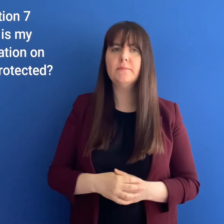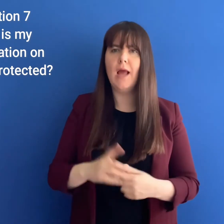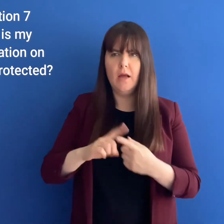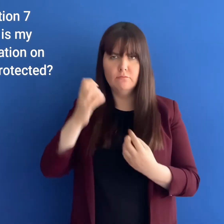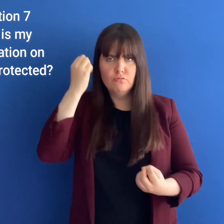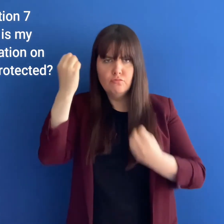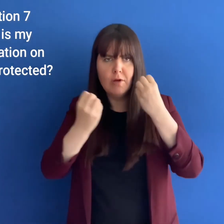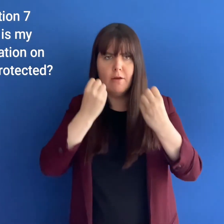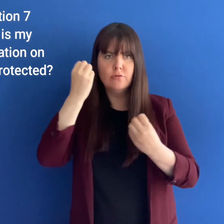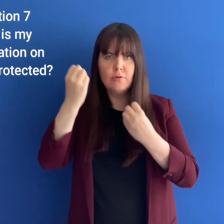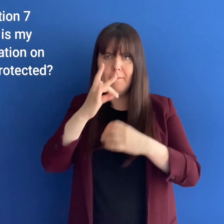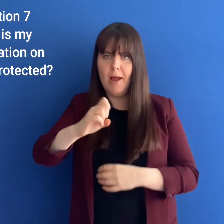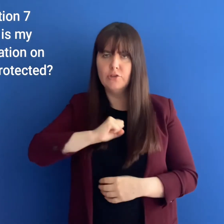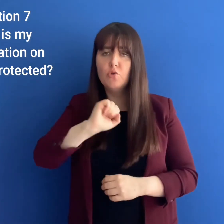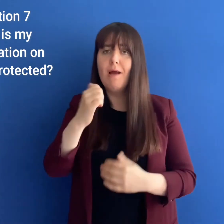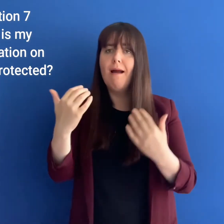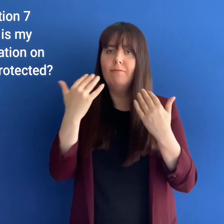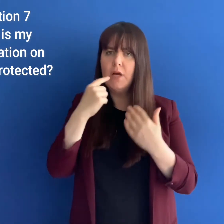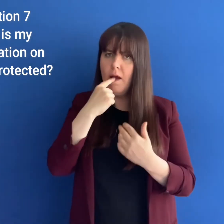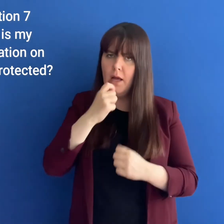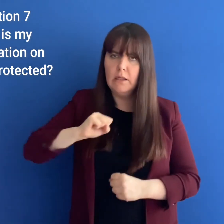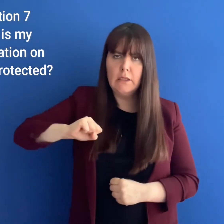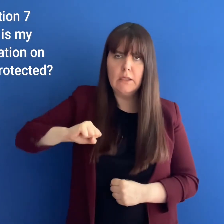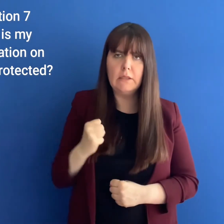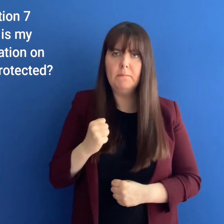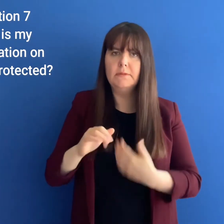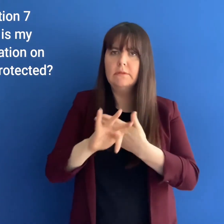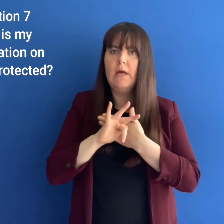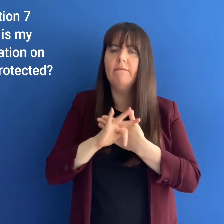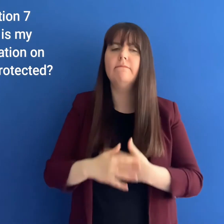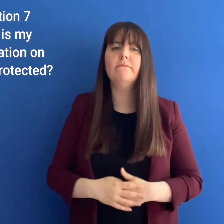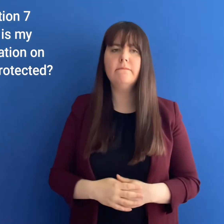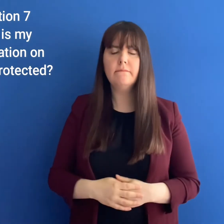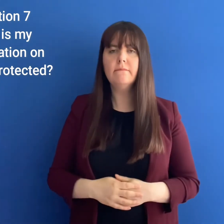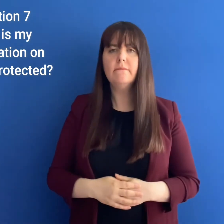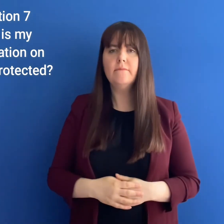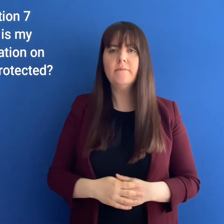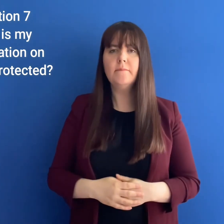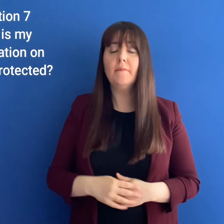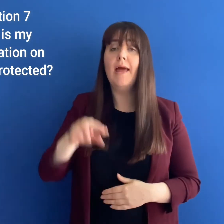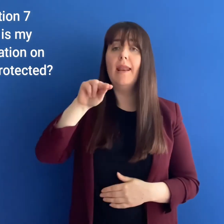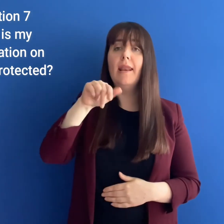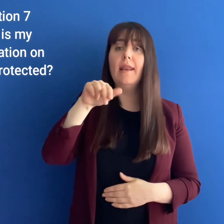your information. Checks are carried out to make sure that your information is secure.